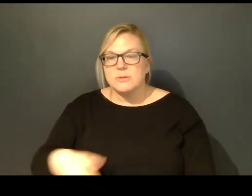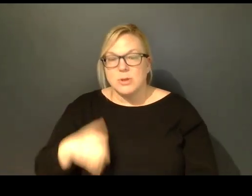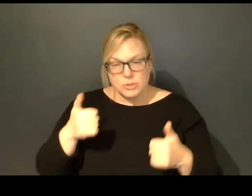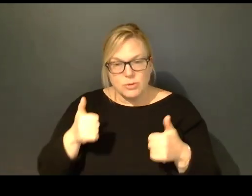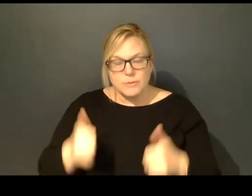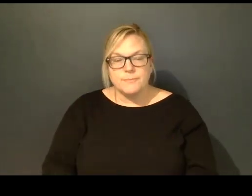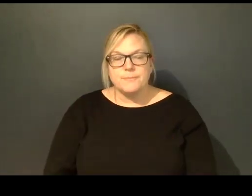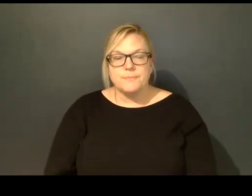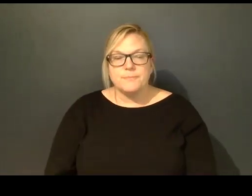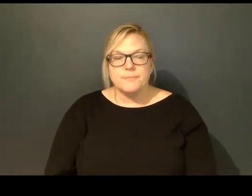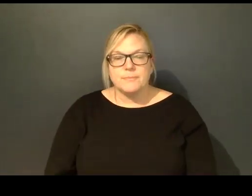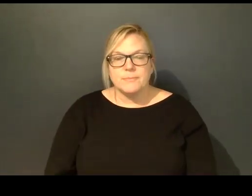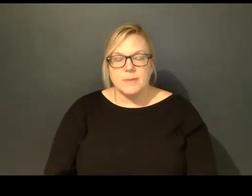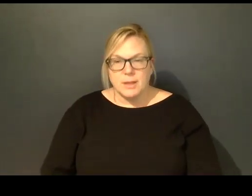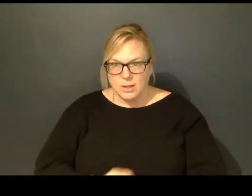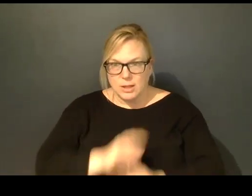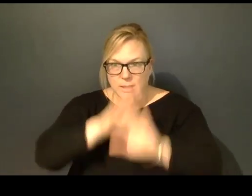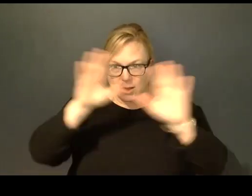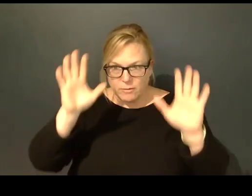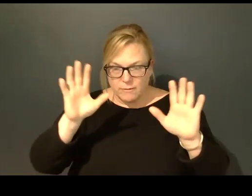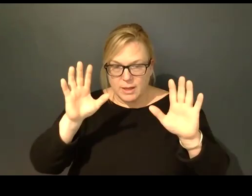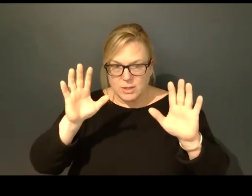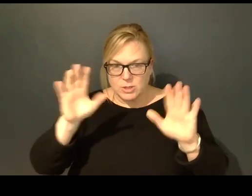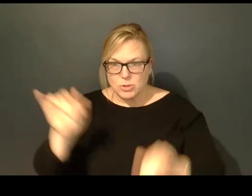And then another clarification from Max was to